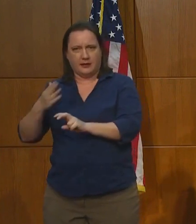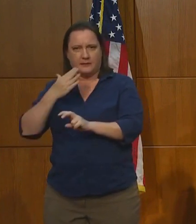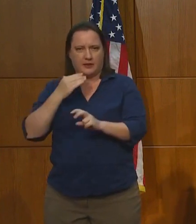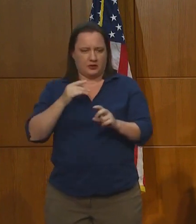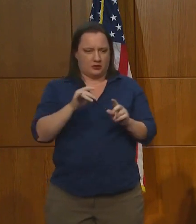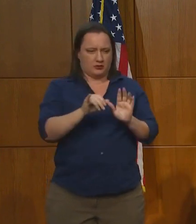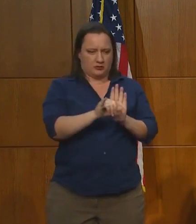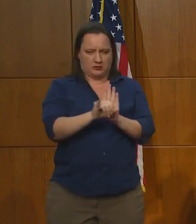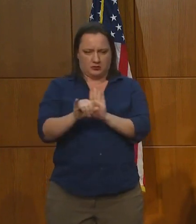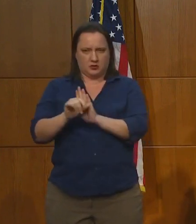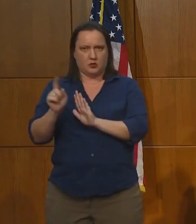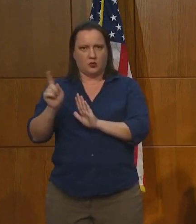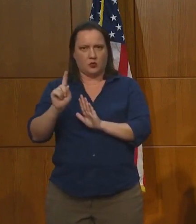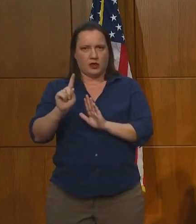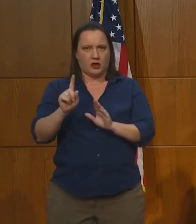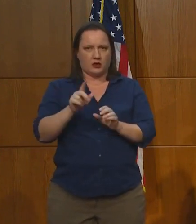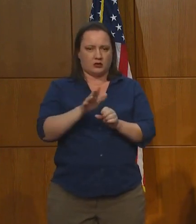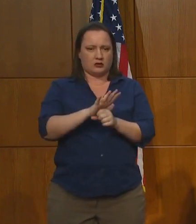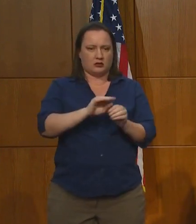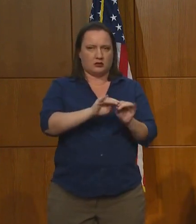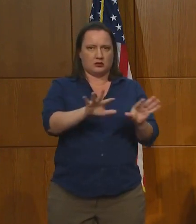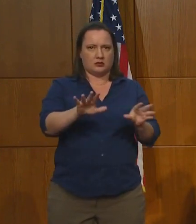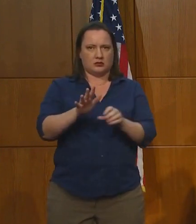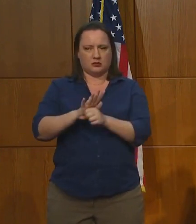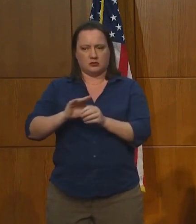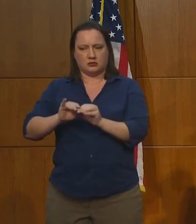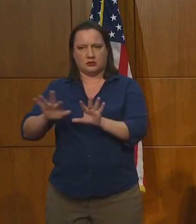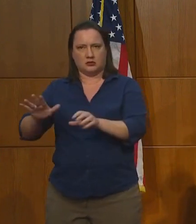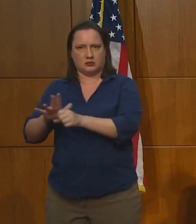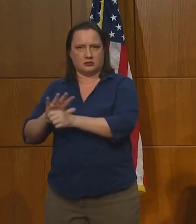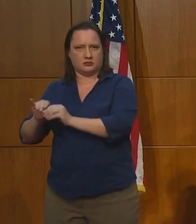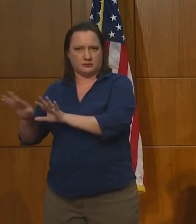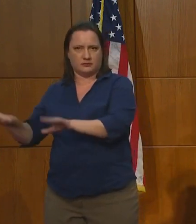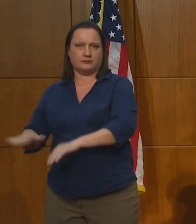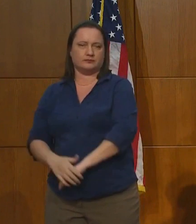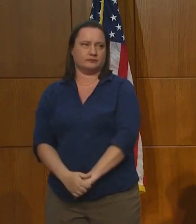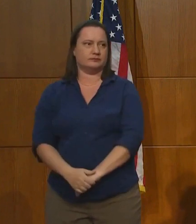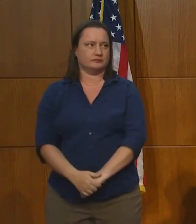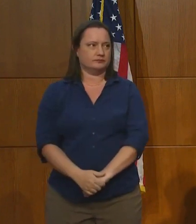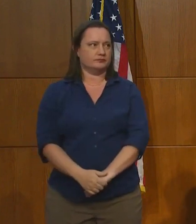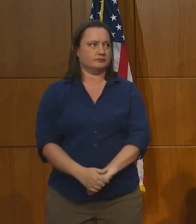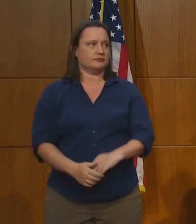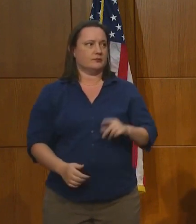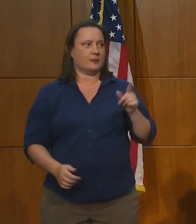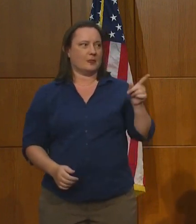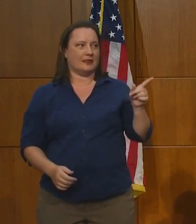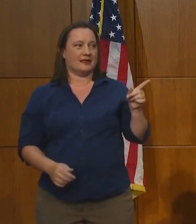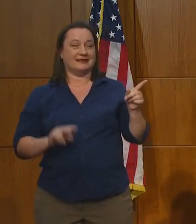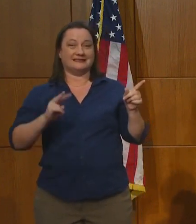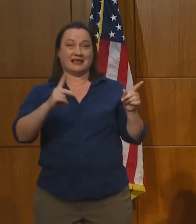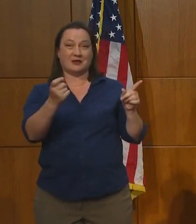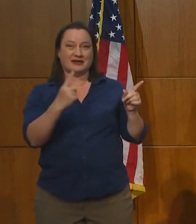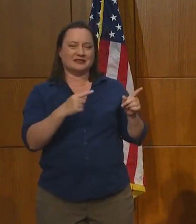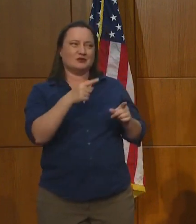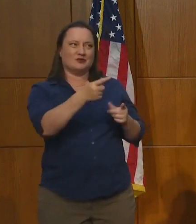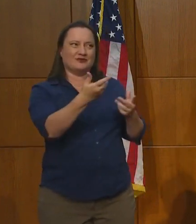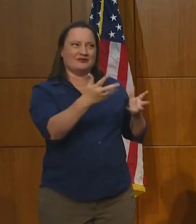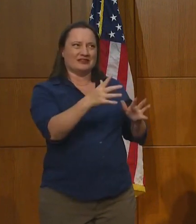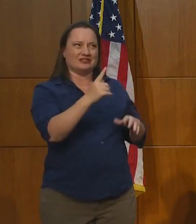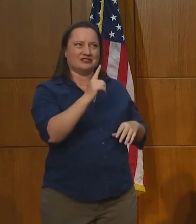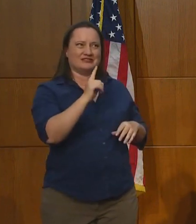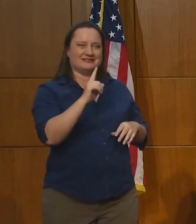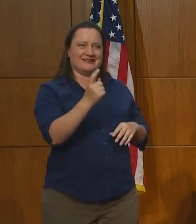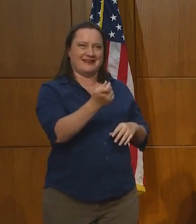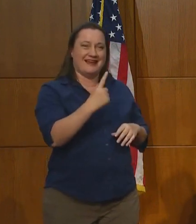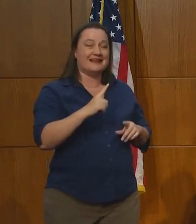spots, and that's the way we'll move in the future. And you had another question. Kind of took it out of my mouth, but in terms of the benchmarks, is